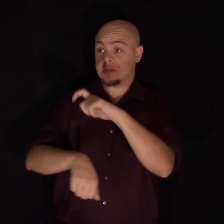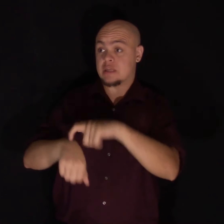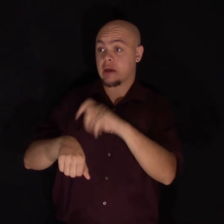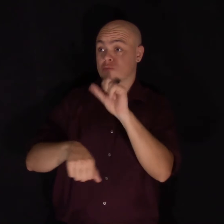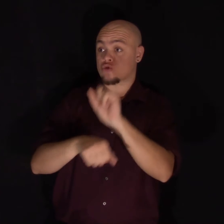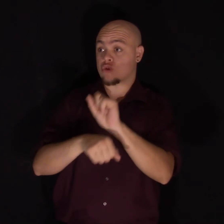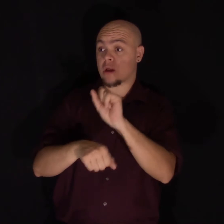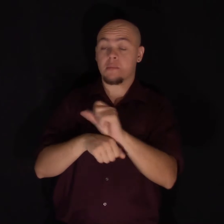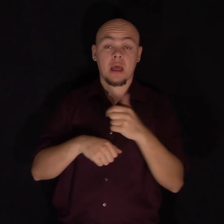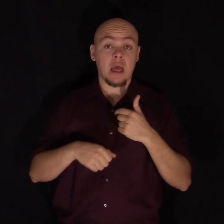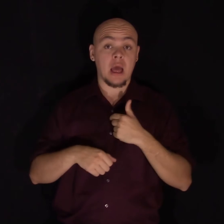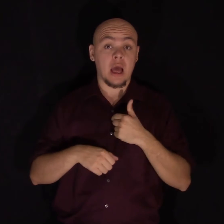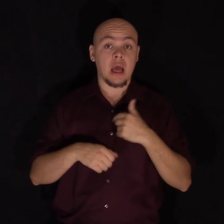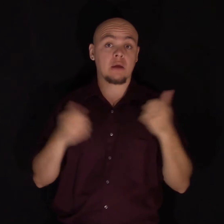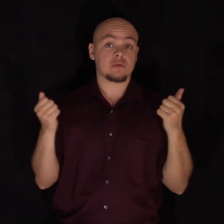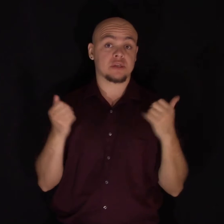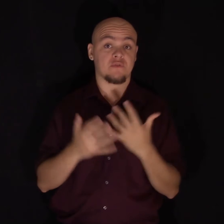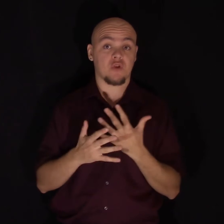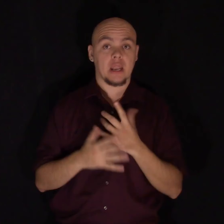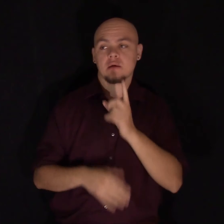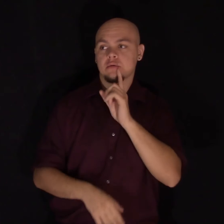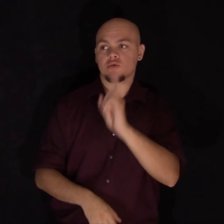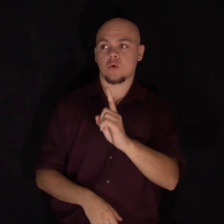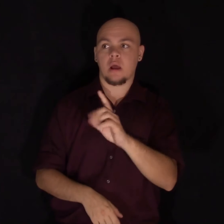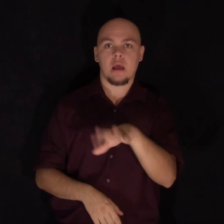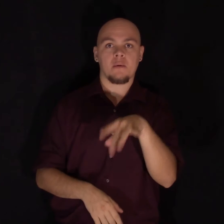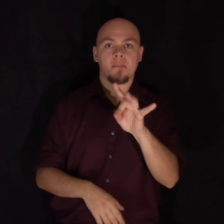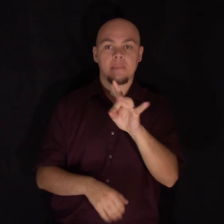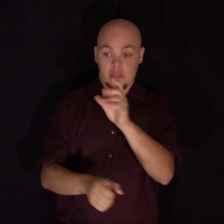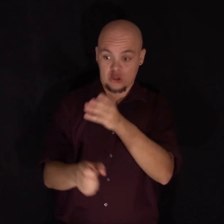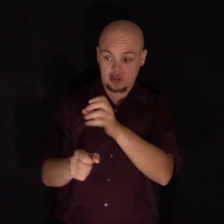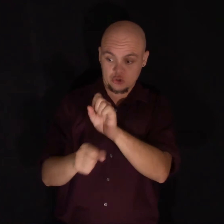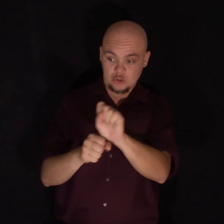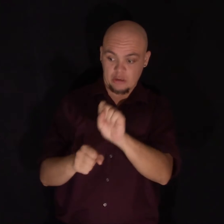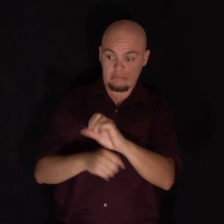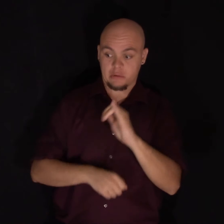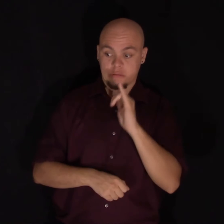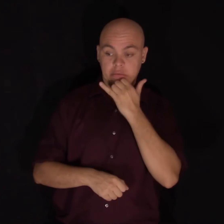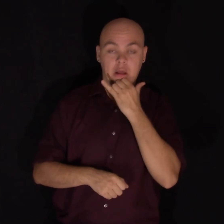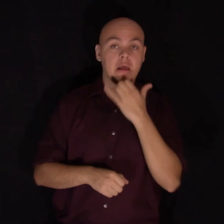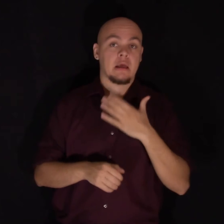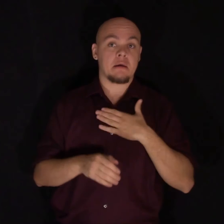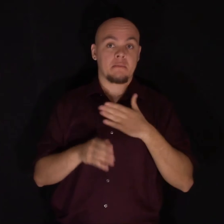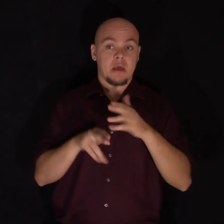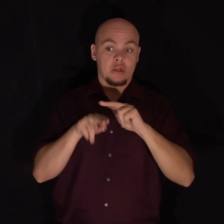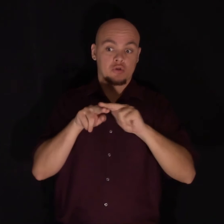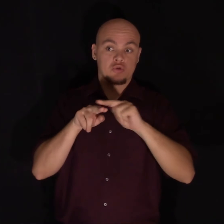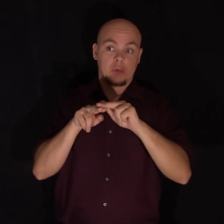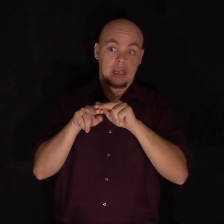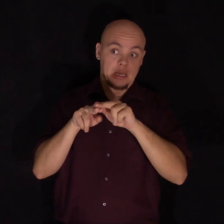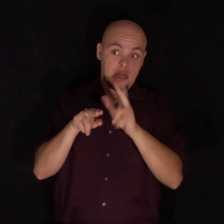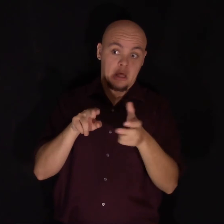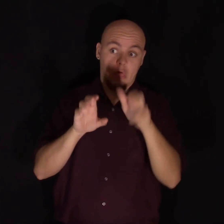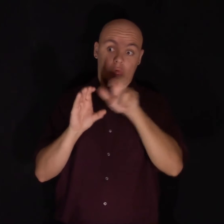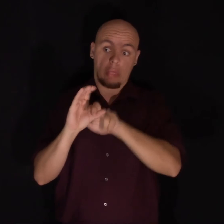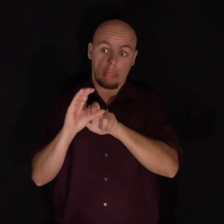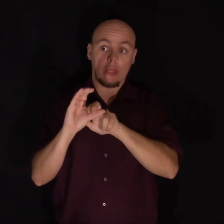Because I was afraid. I was sure that I would pick the wrong one and get on the wrong train headed to the wrong